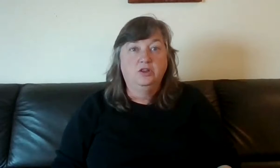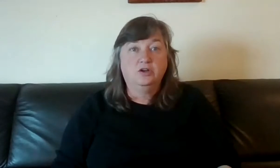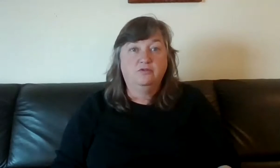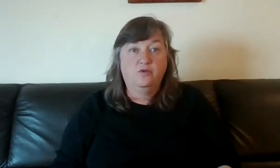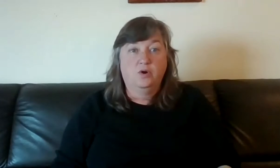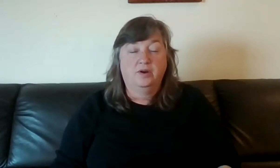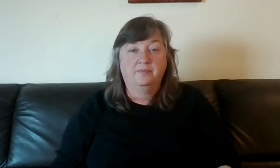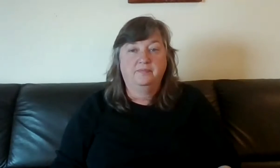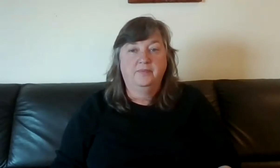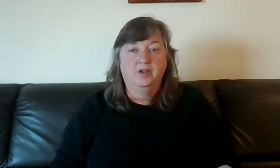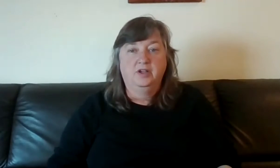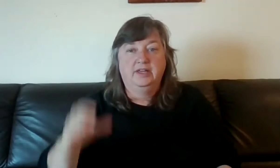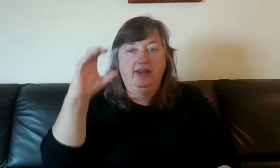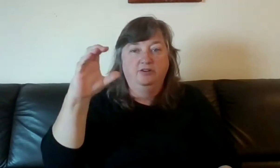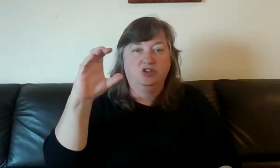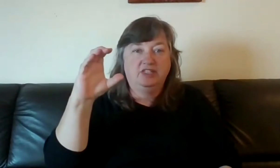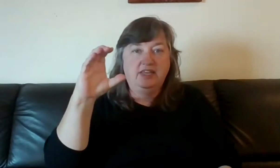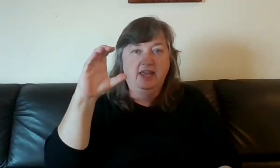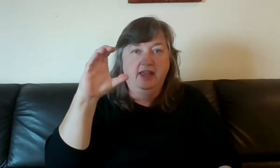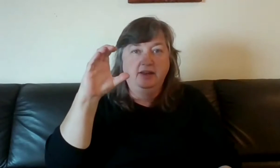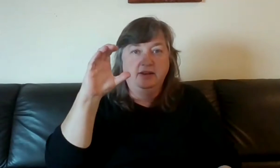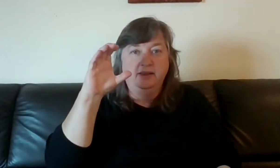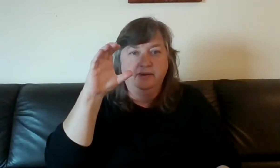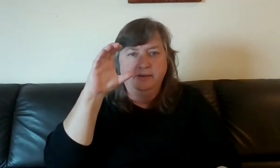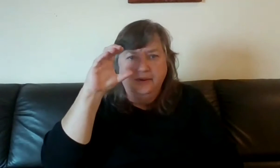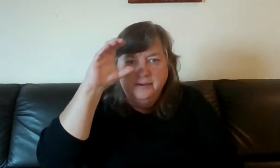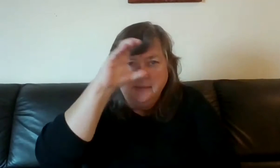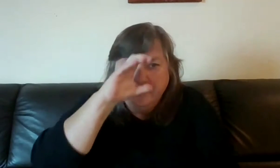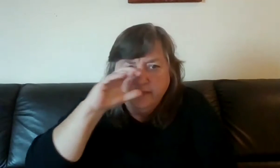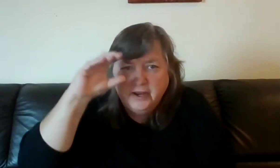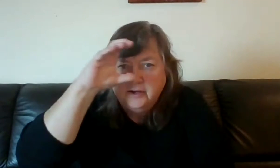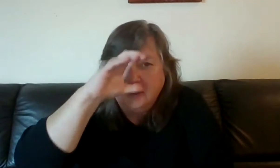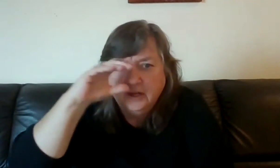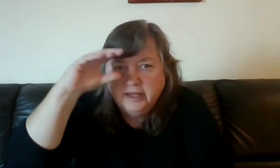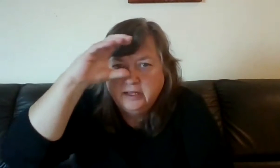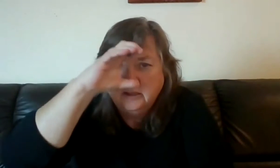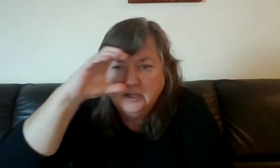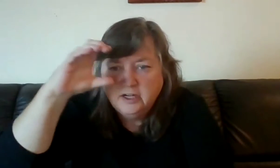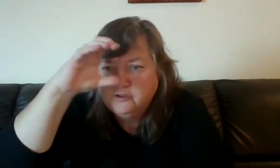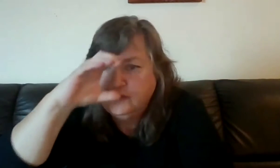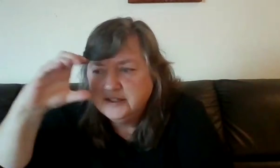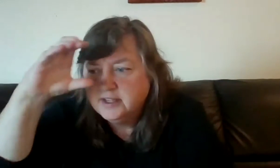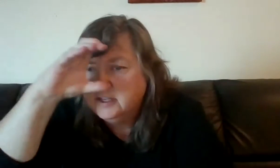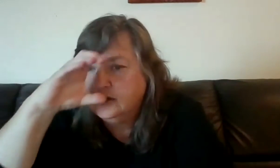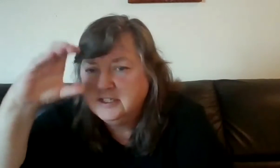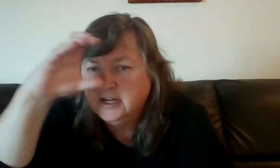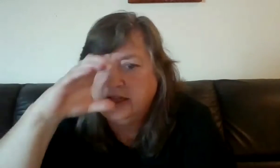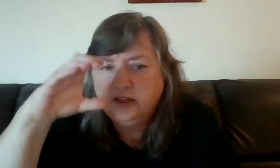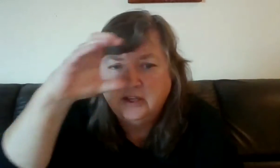Look for. Going to get out your C hand and you're going to get a look on your face like you're intently looking